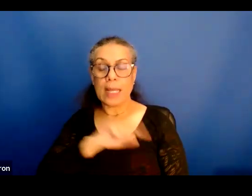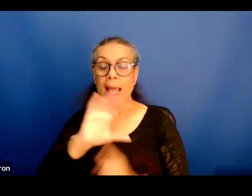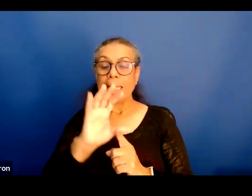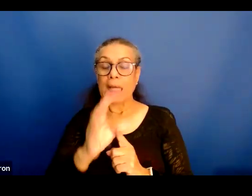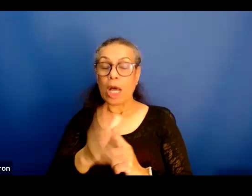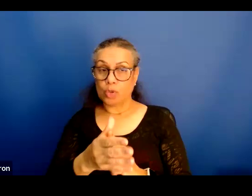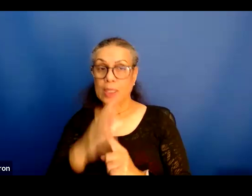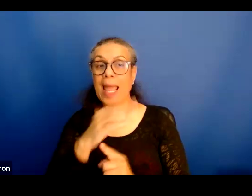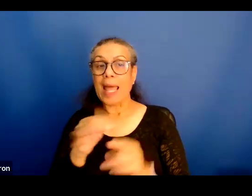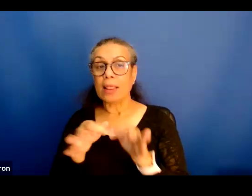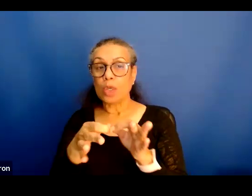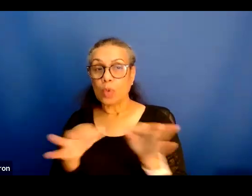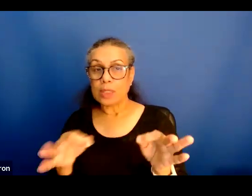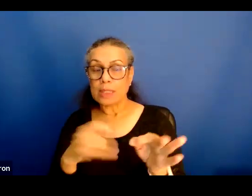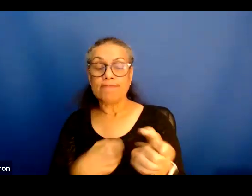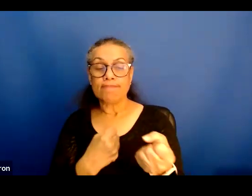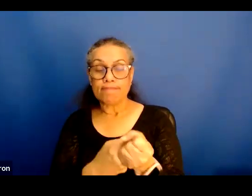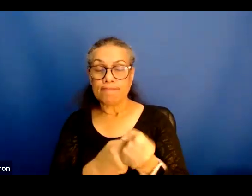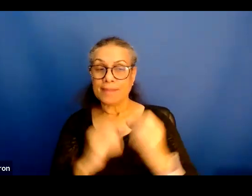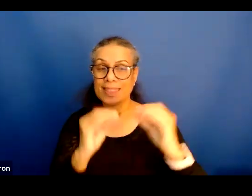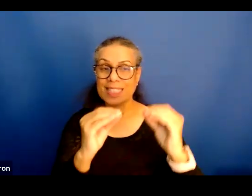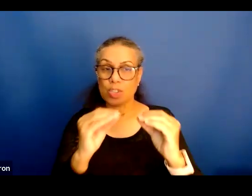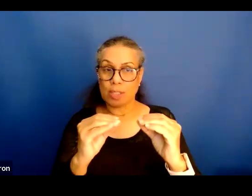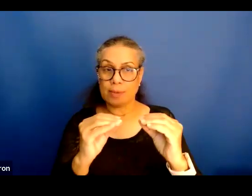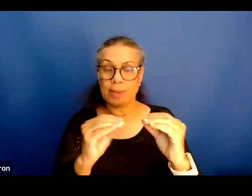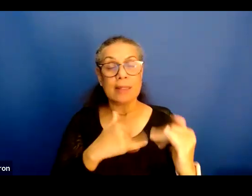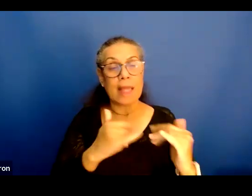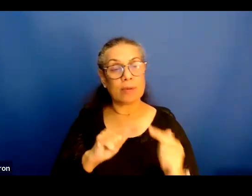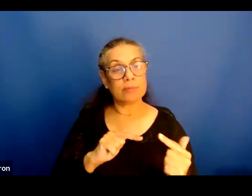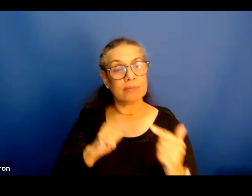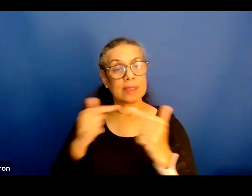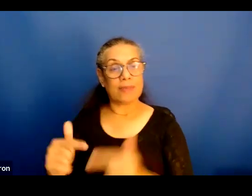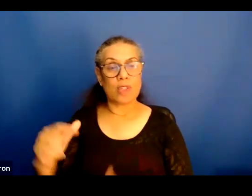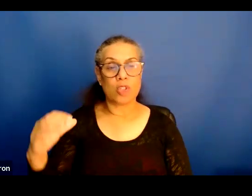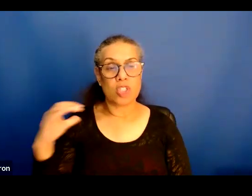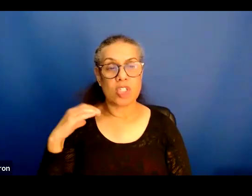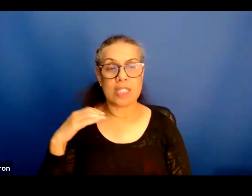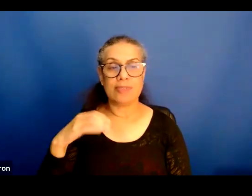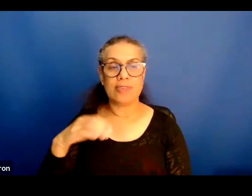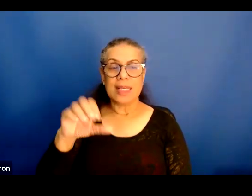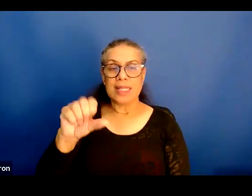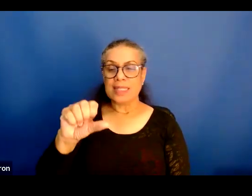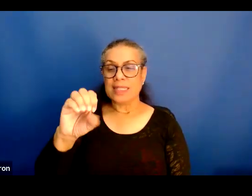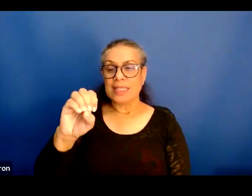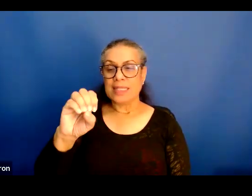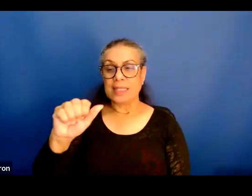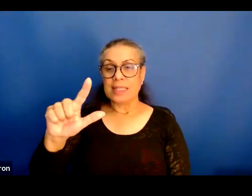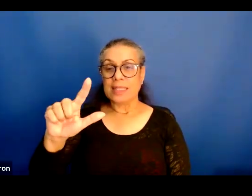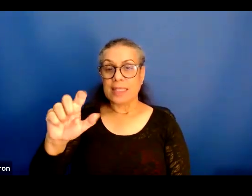and linguistically affirming instruction. I will now pass it back to Chief Seal. Thank you, Chief